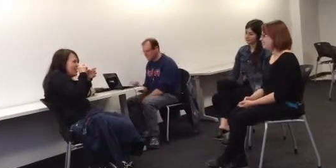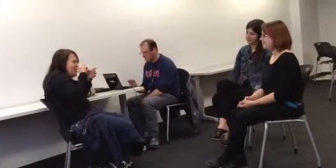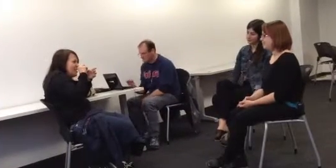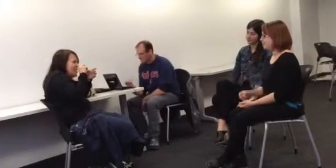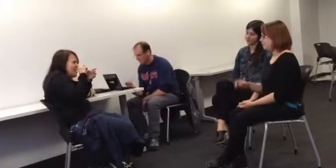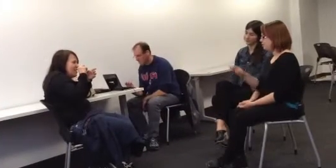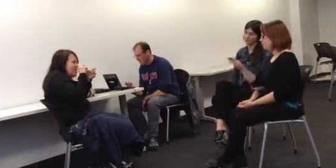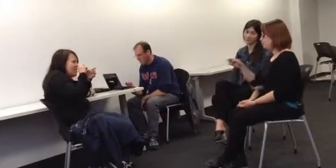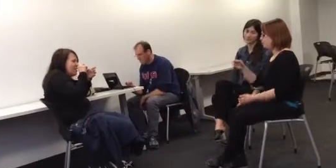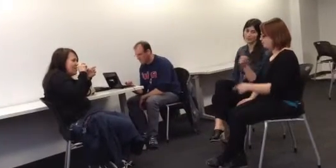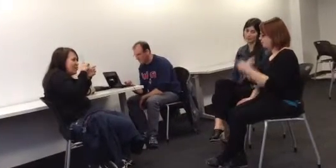First lady.